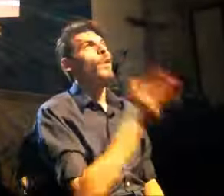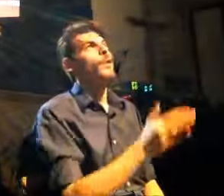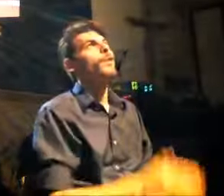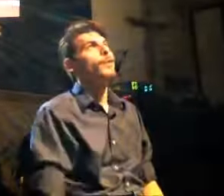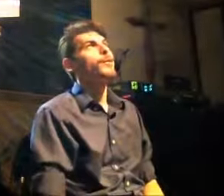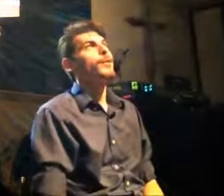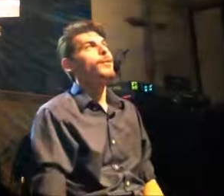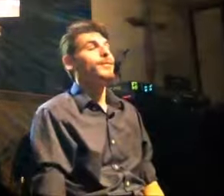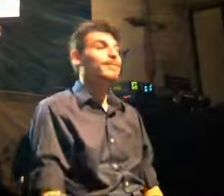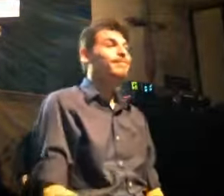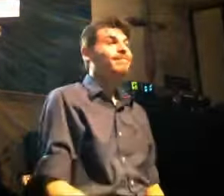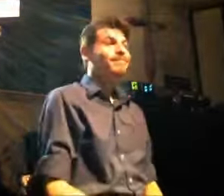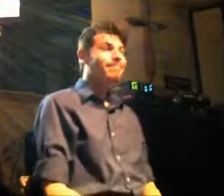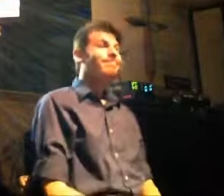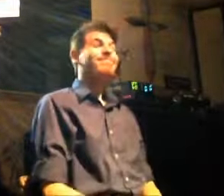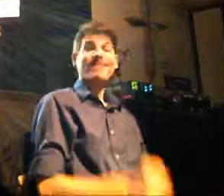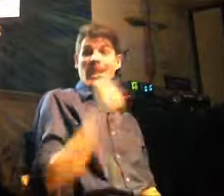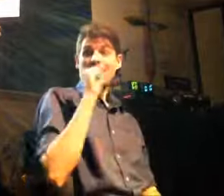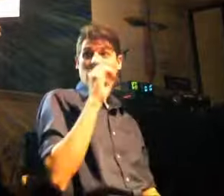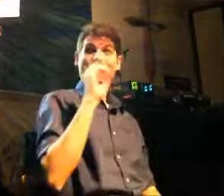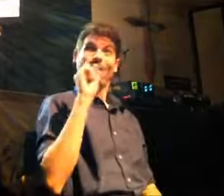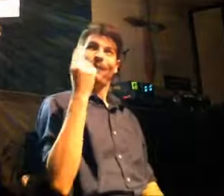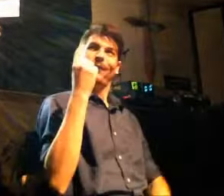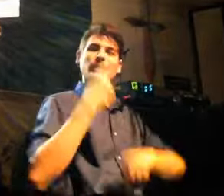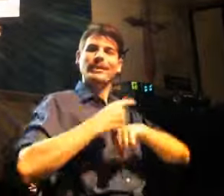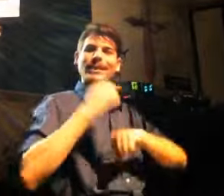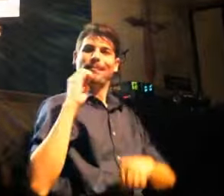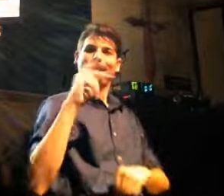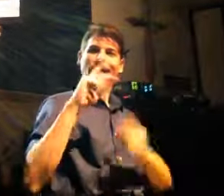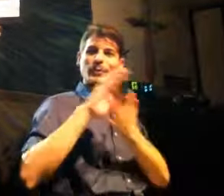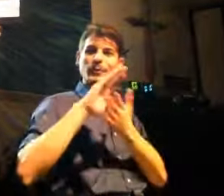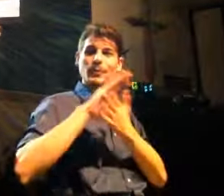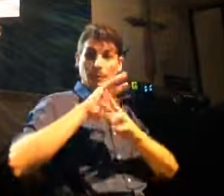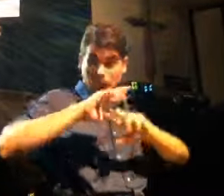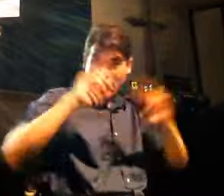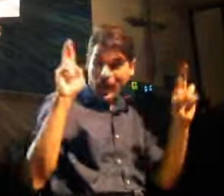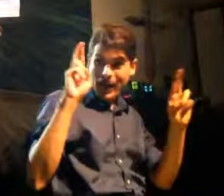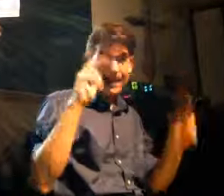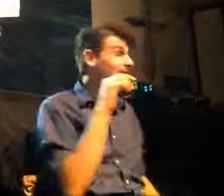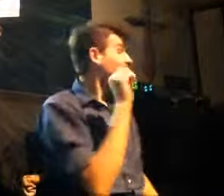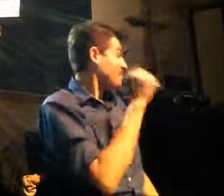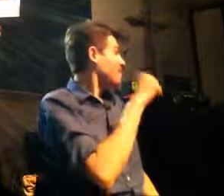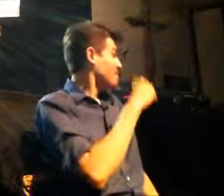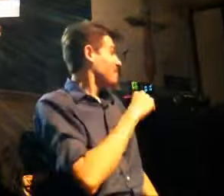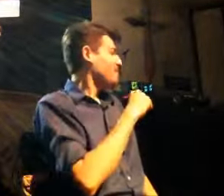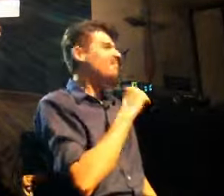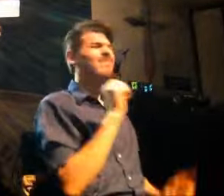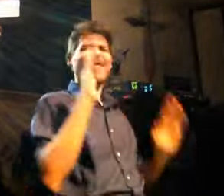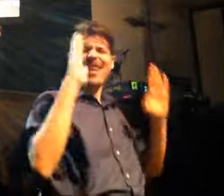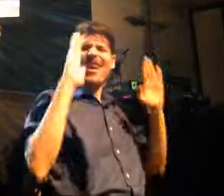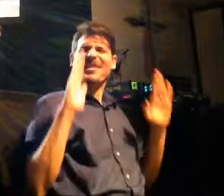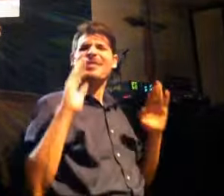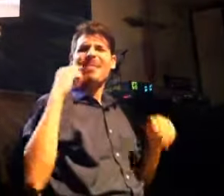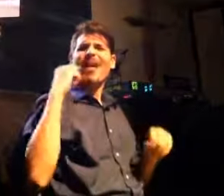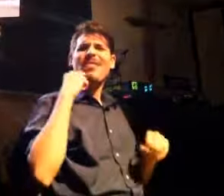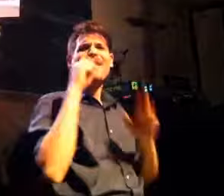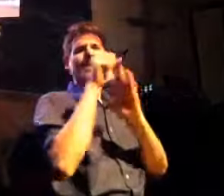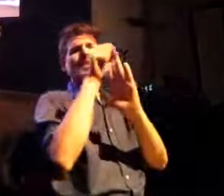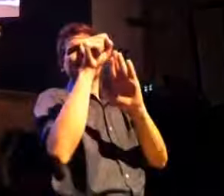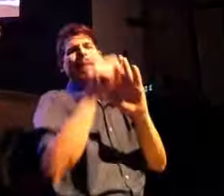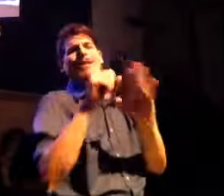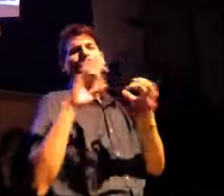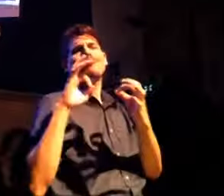So, are you ready for your first day back at school today? Yep. Great. I think it's going to be a really good semester for